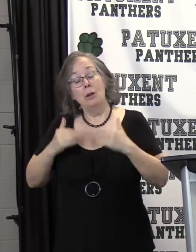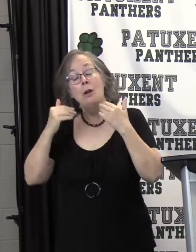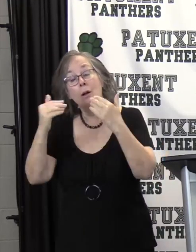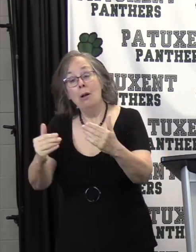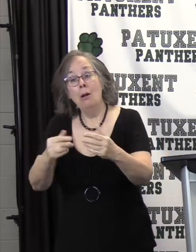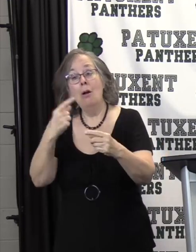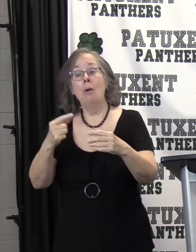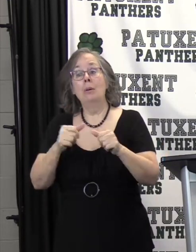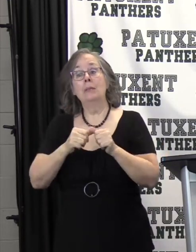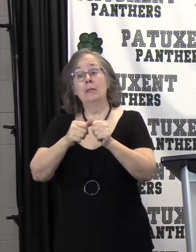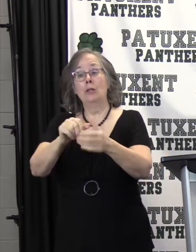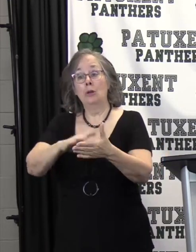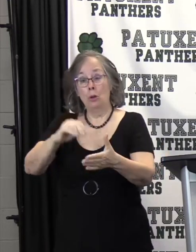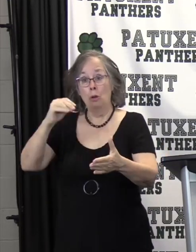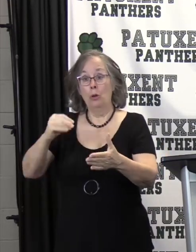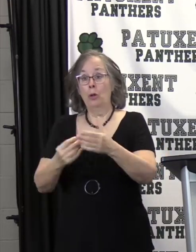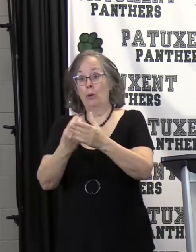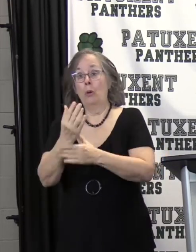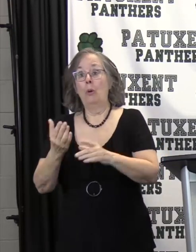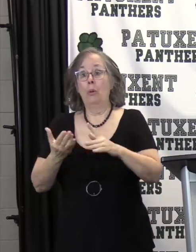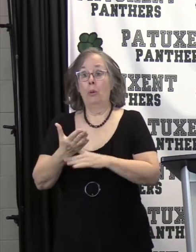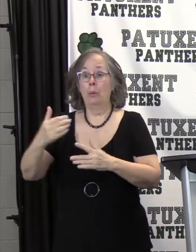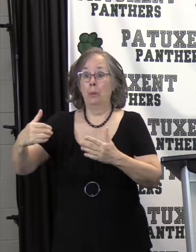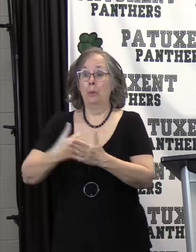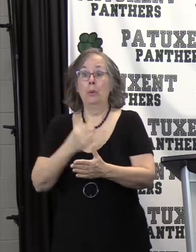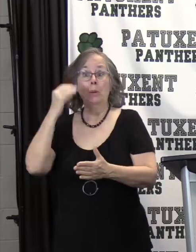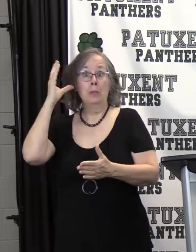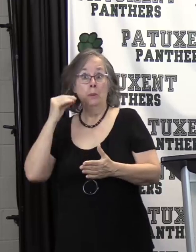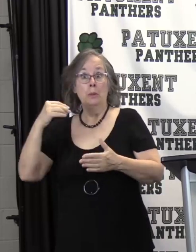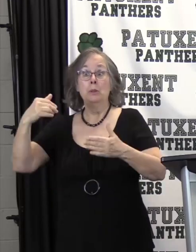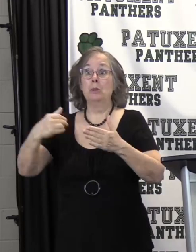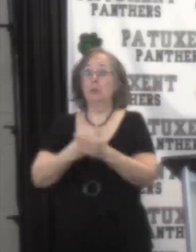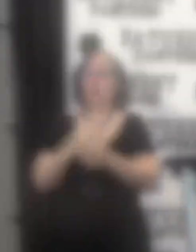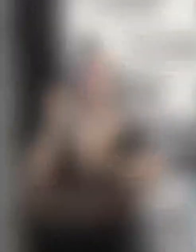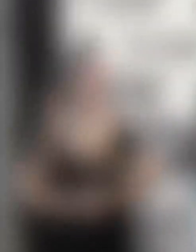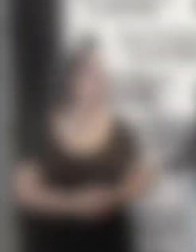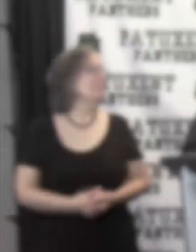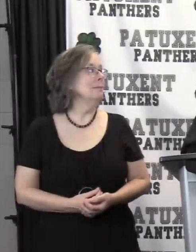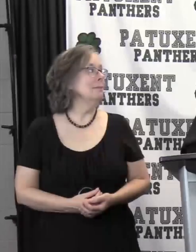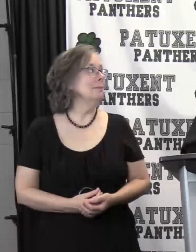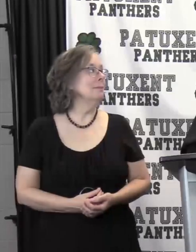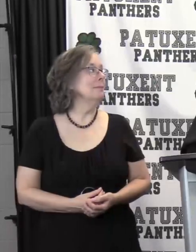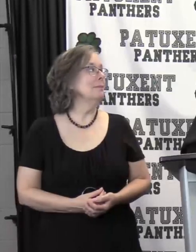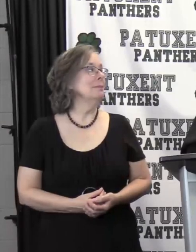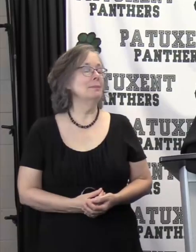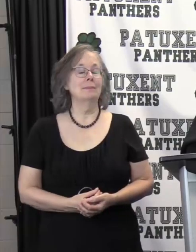continue to learn and grow from new experiences and new opportunities. Thank you.